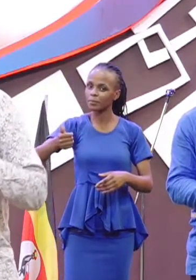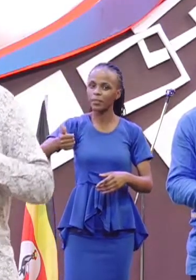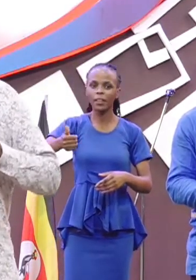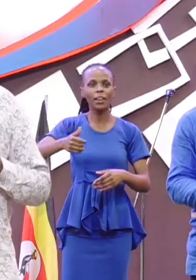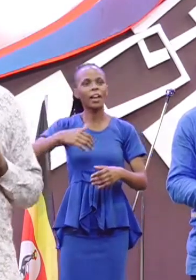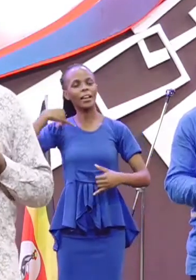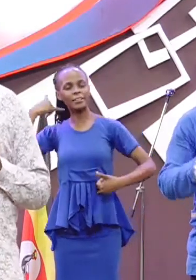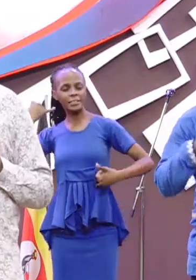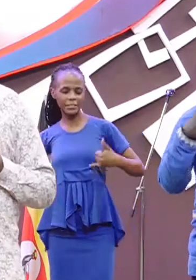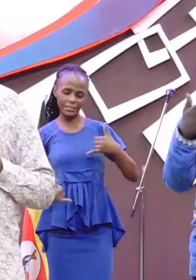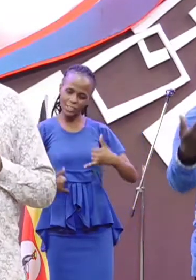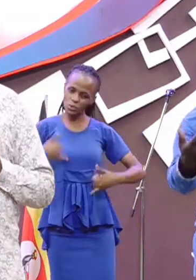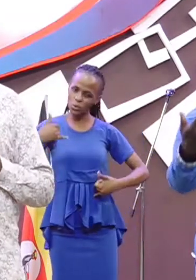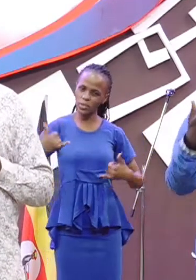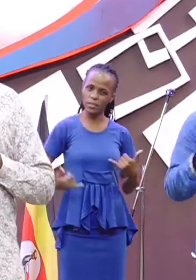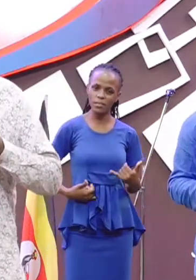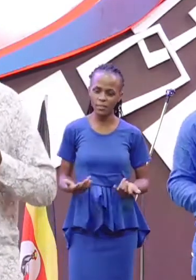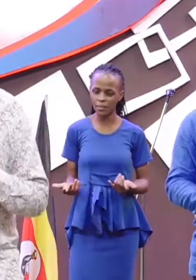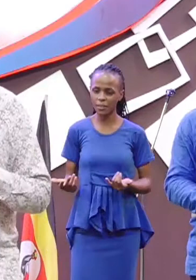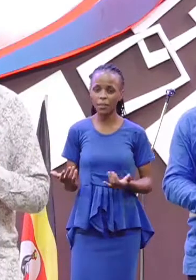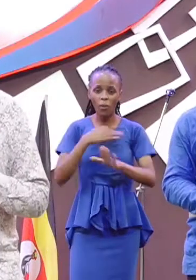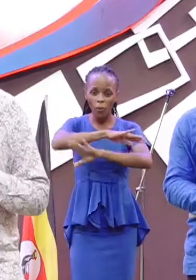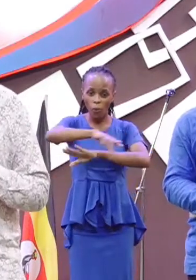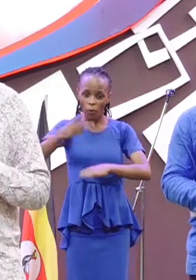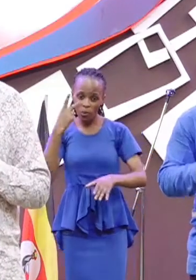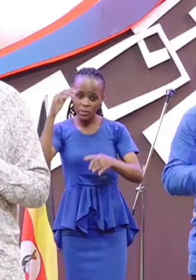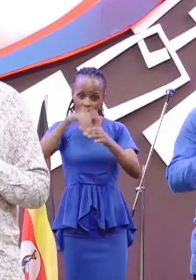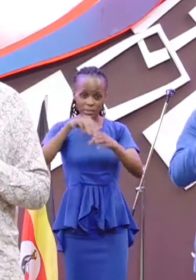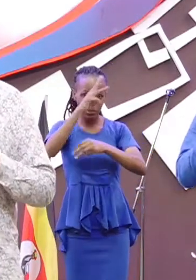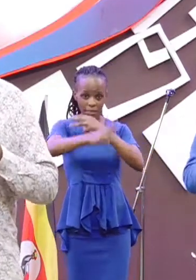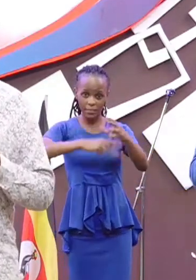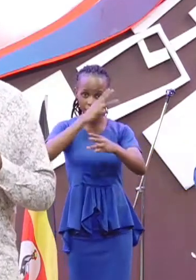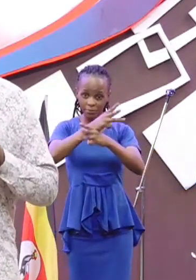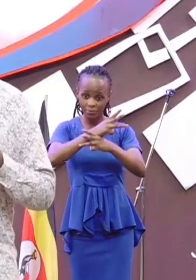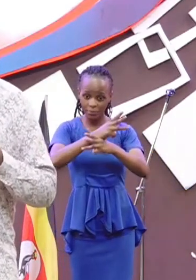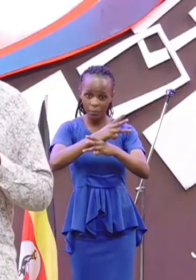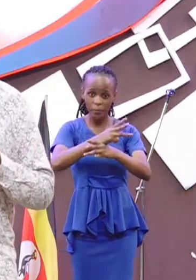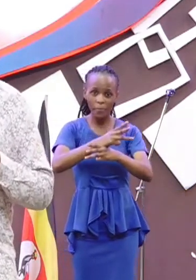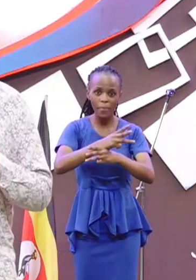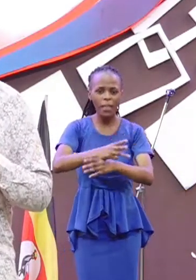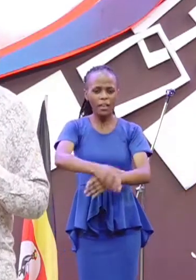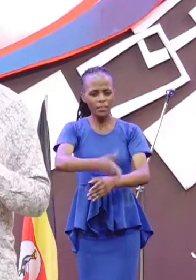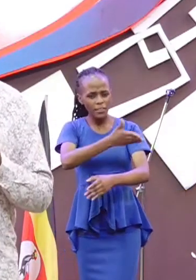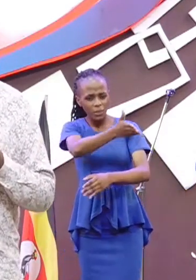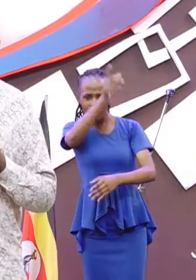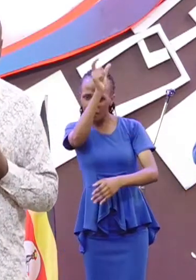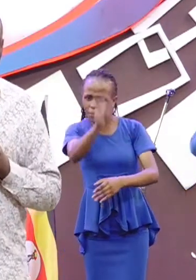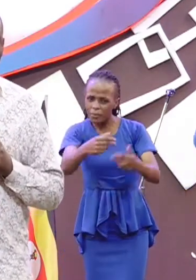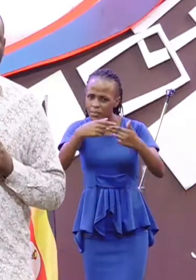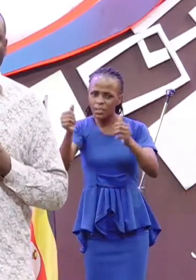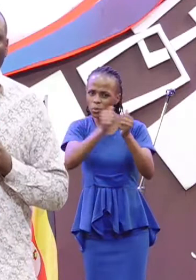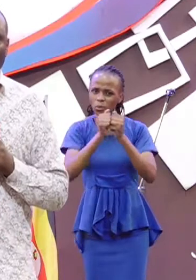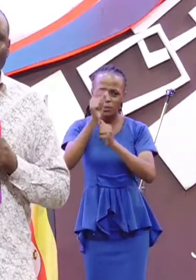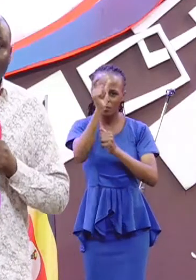ne bachenjoyinga. And others enjoy it. Buli kyolaba ku nsi. Whatever you see under the earth. Waliwo kyatandikirako. It began